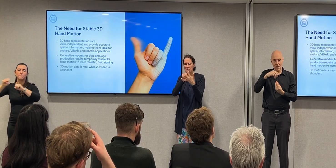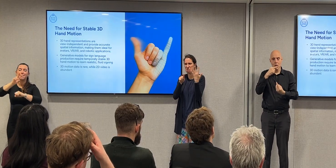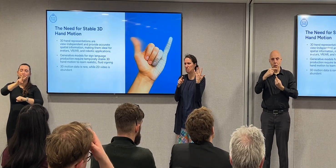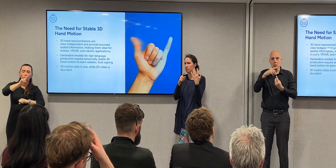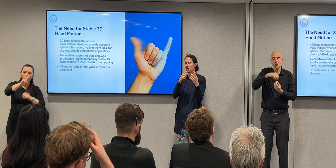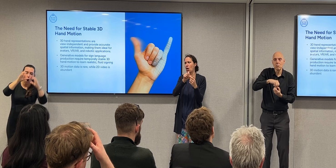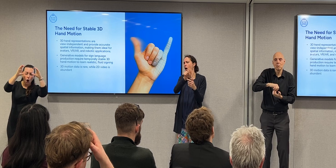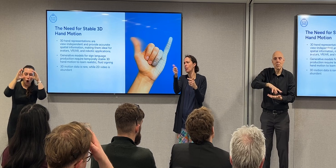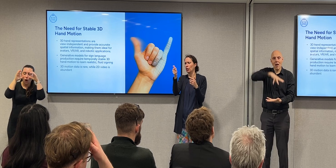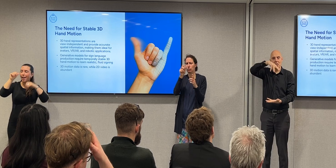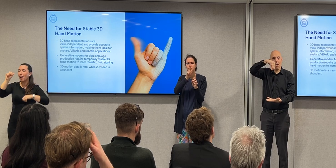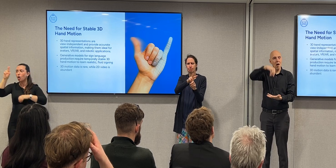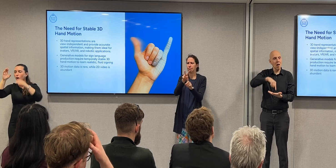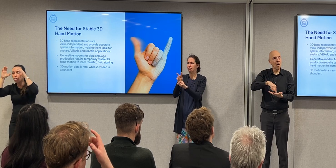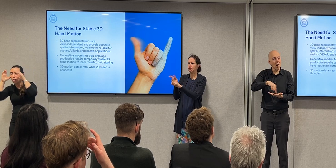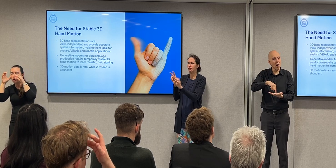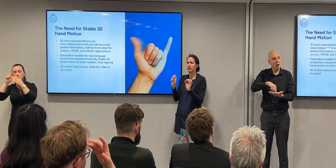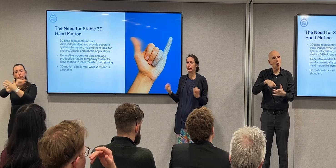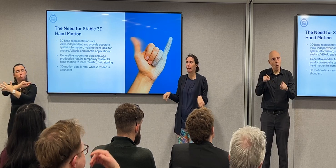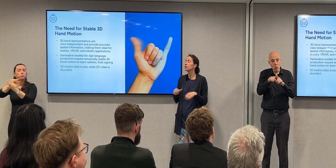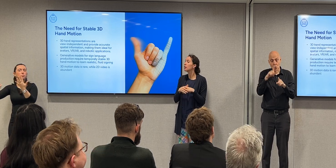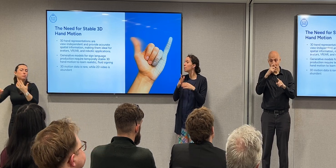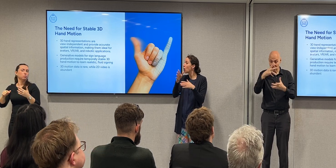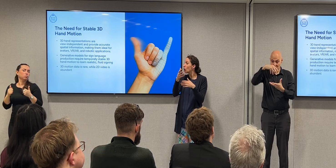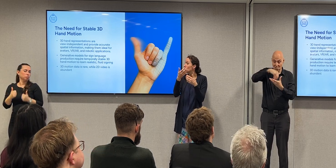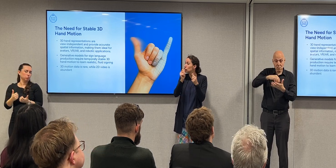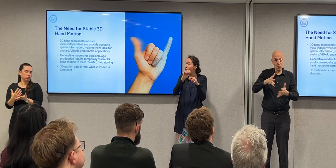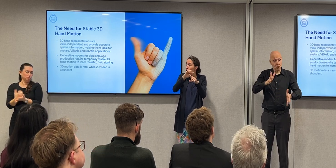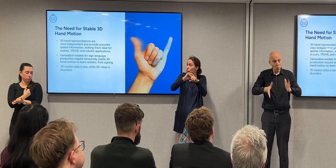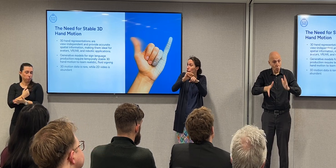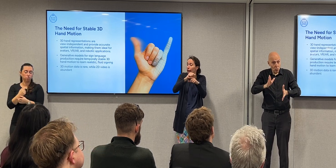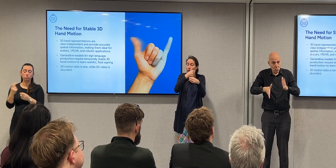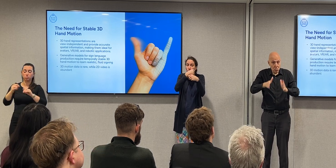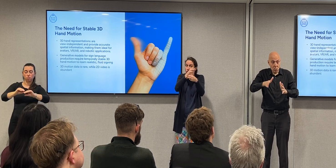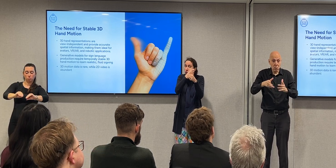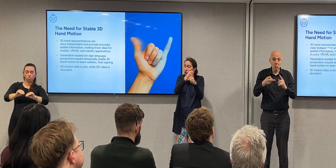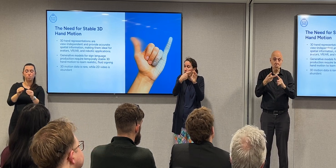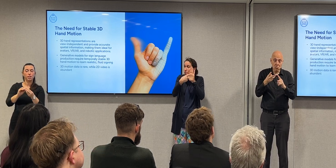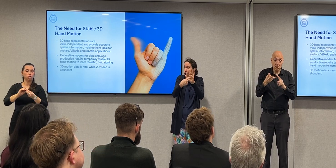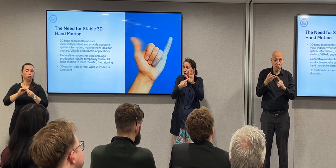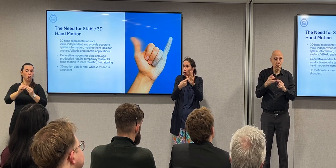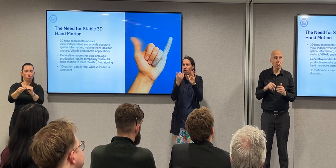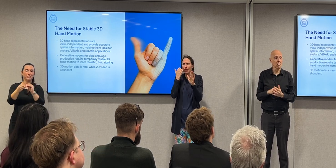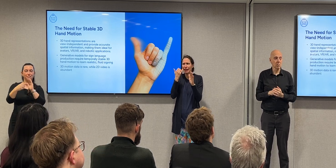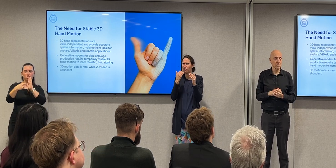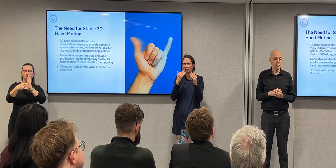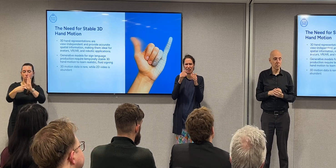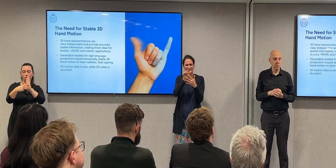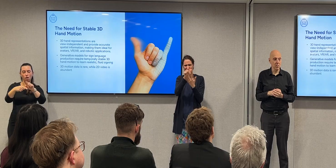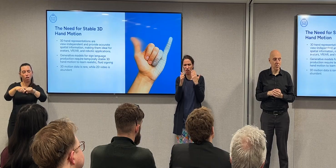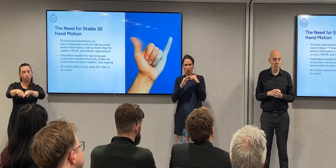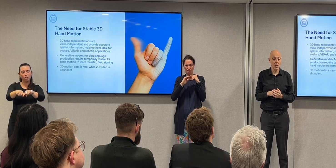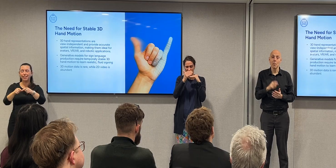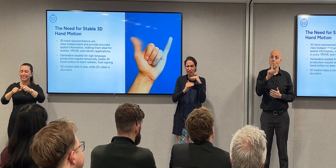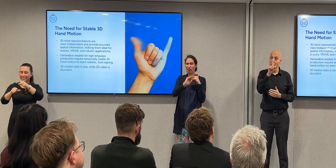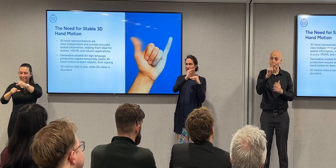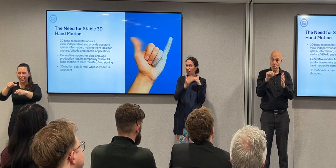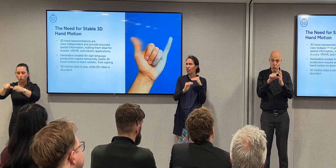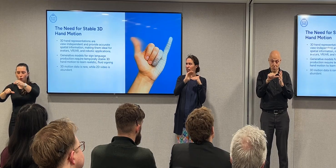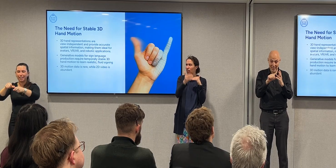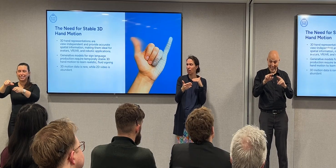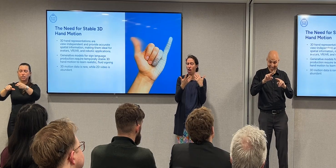well. But when we train generative models, if we have unstable sequences with a